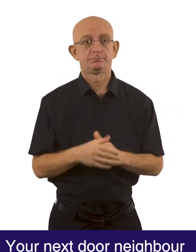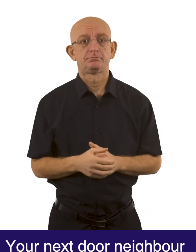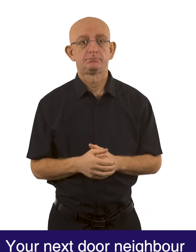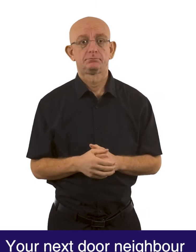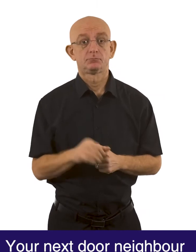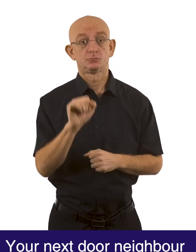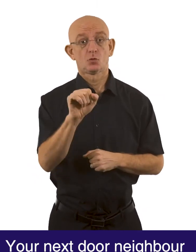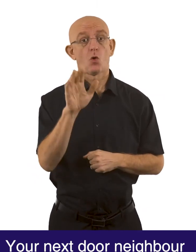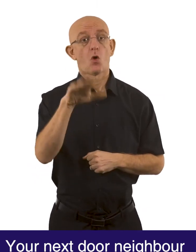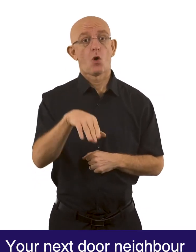Your next door neighbour?